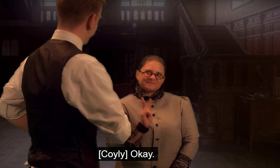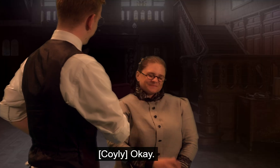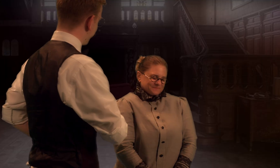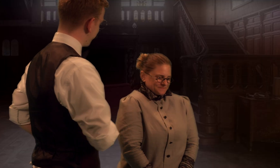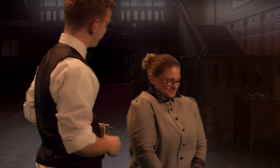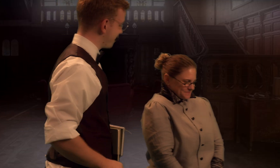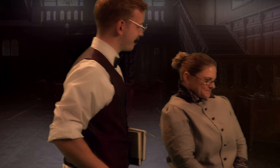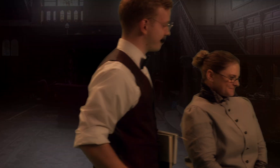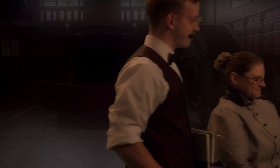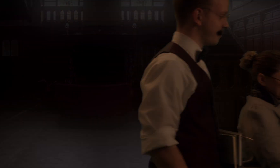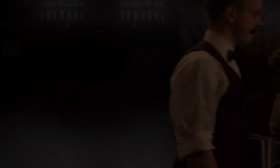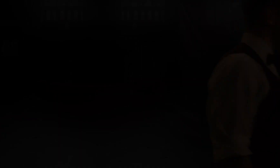Okay.